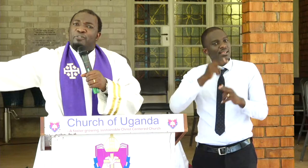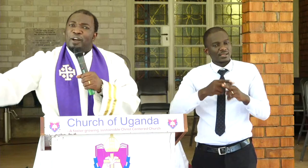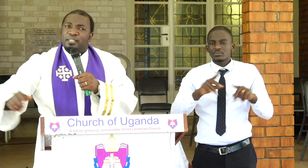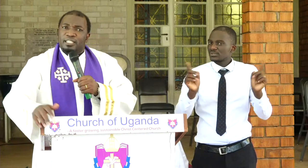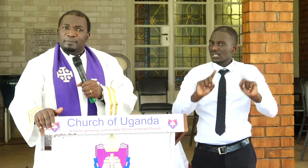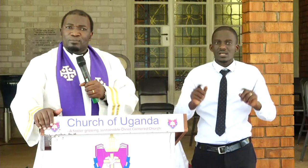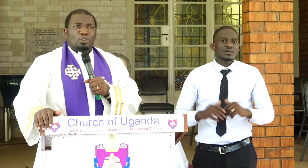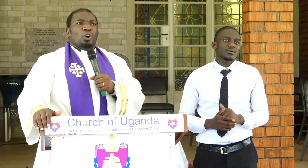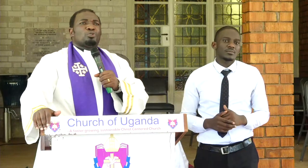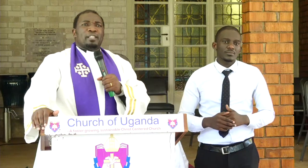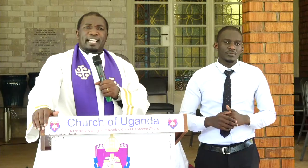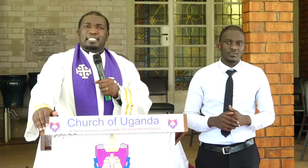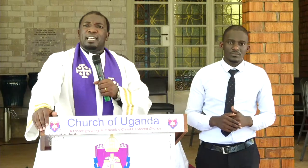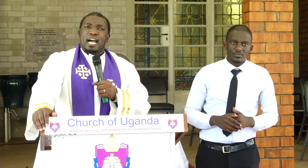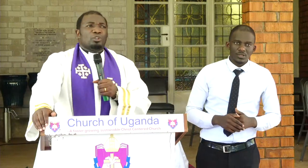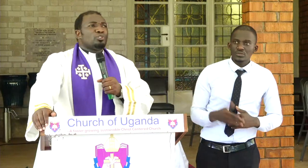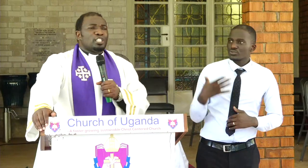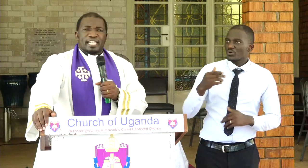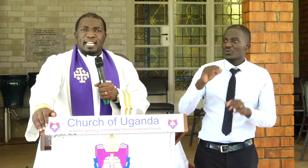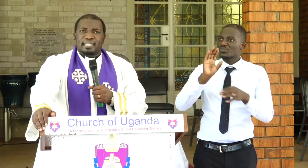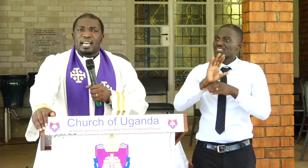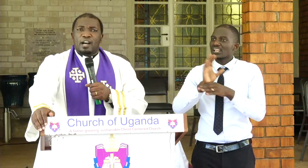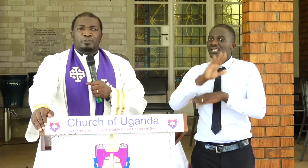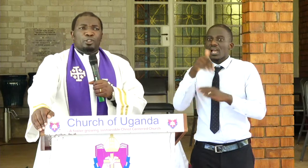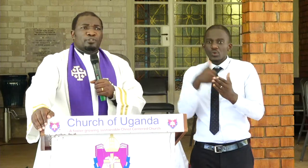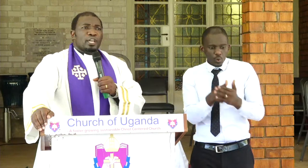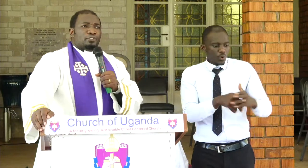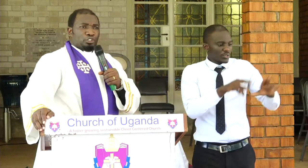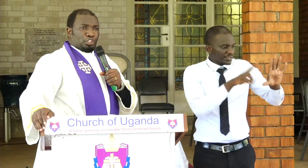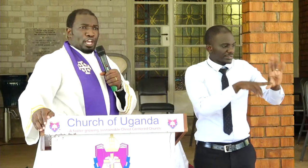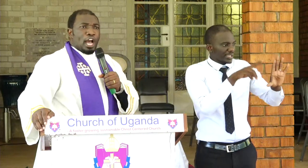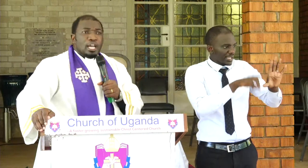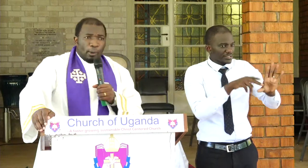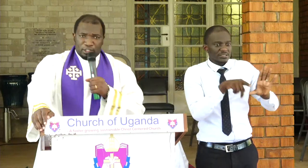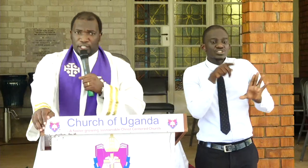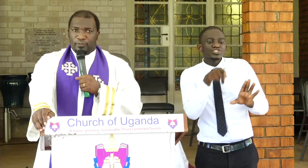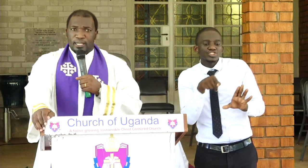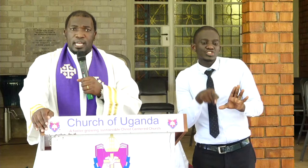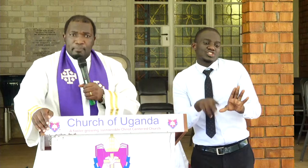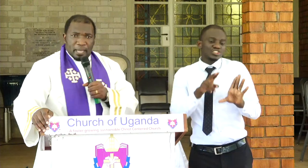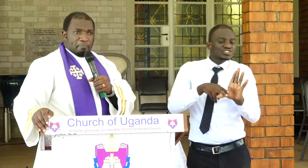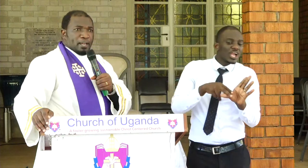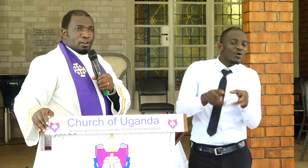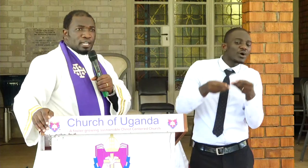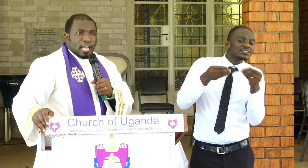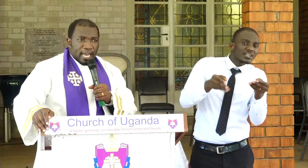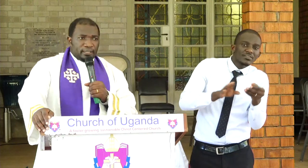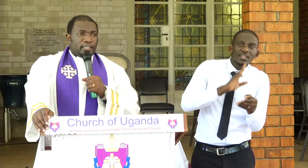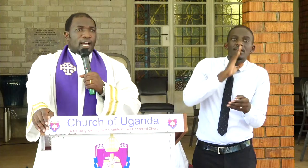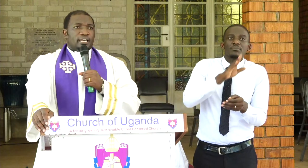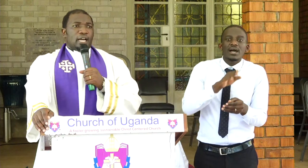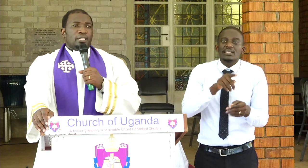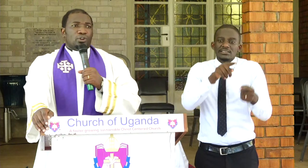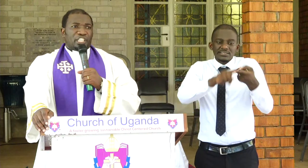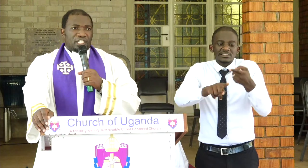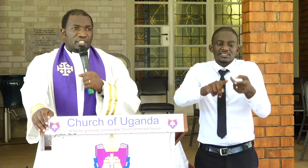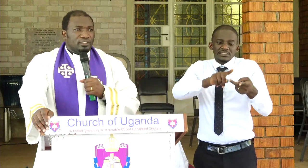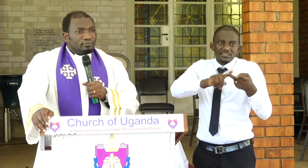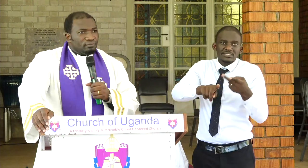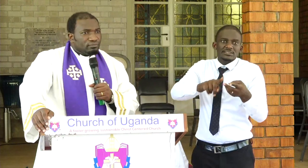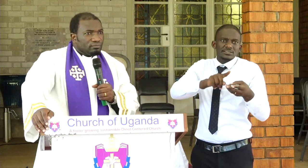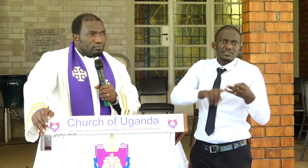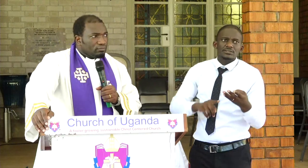up their family. You go to a church and all the chairs are full of, this chair was given by Benon and